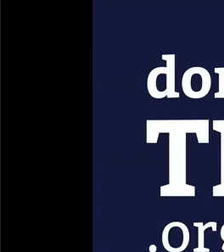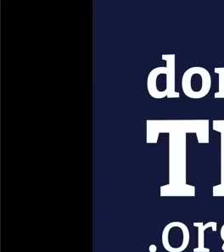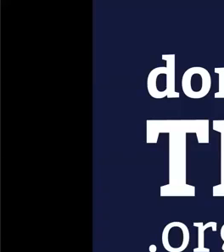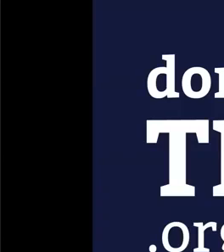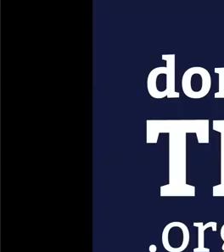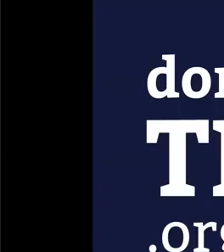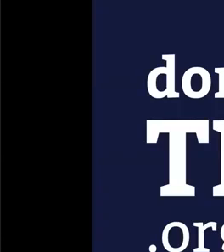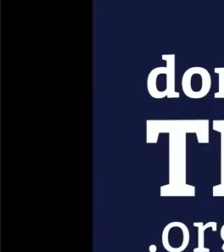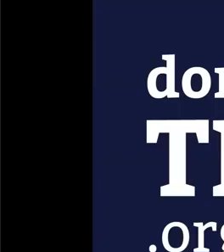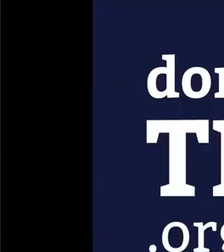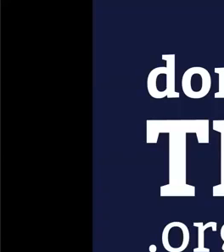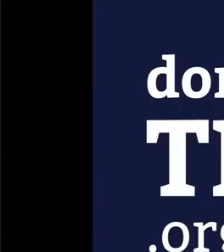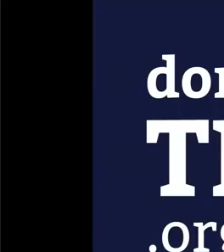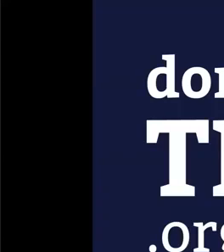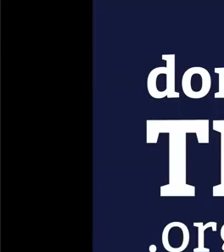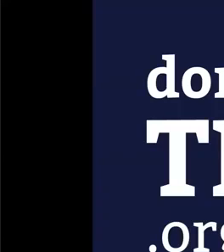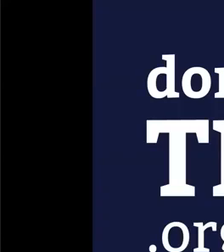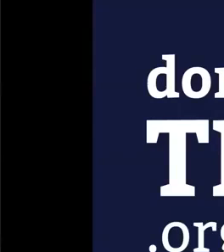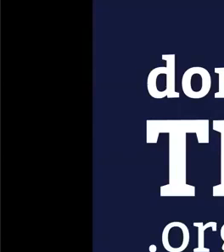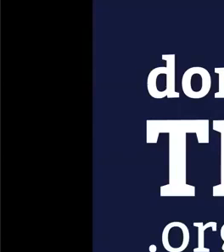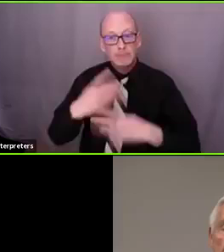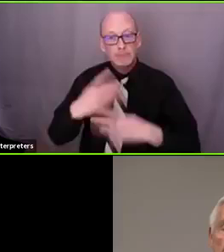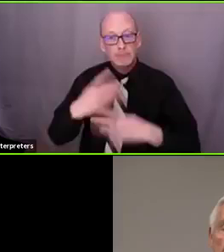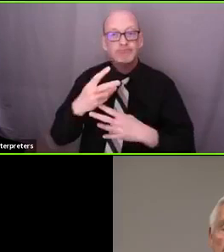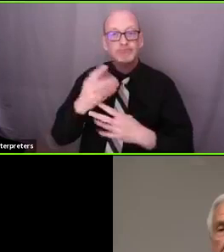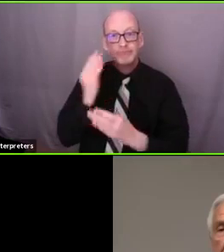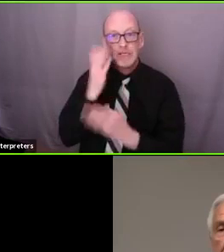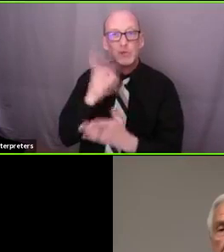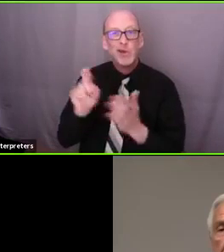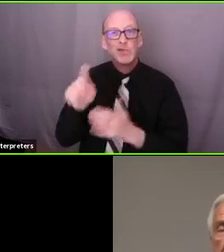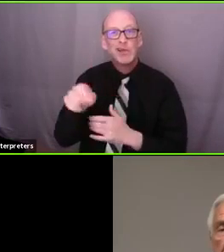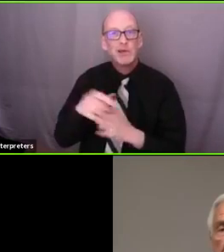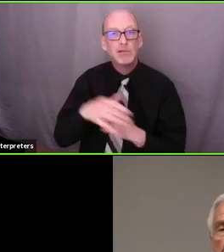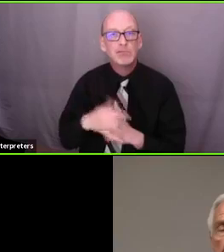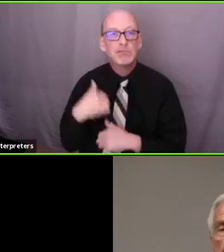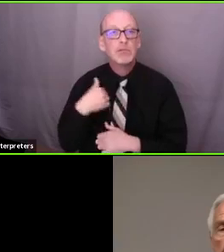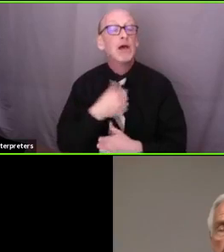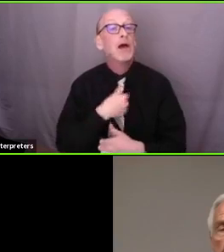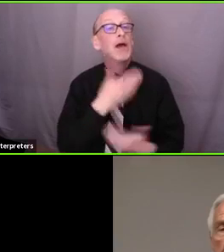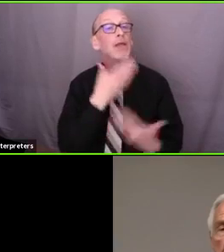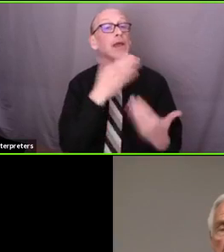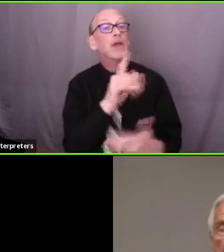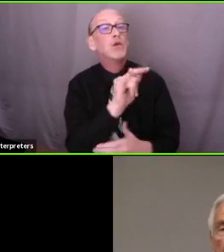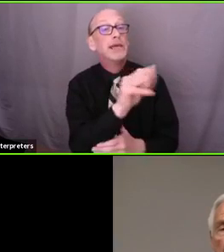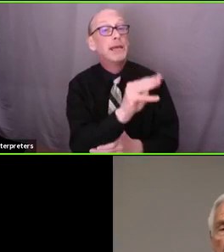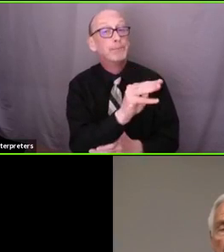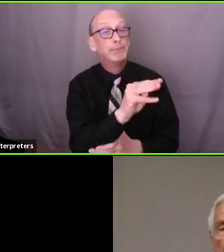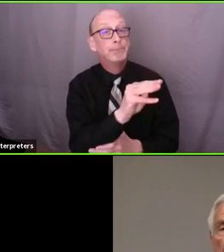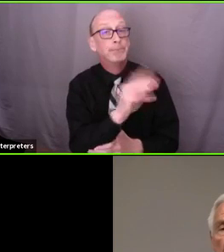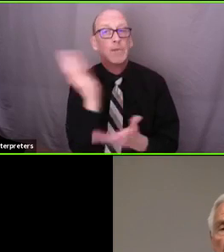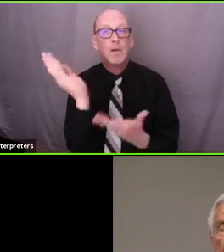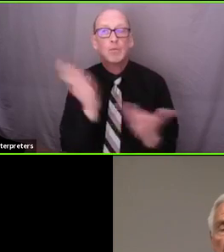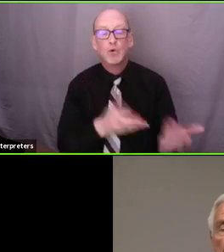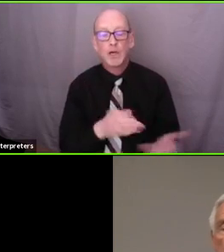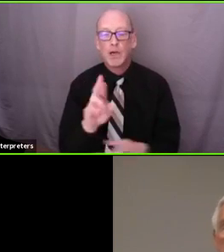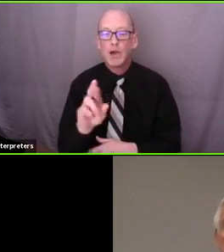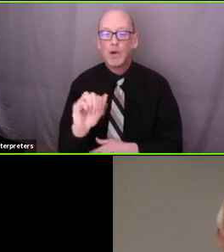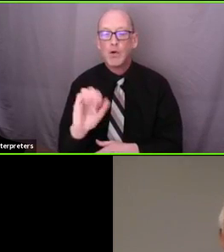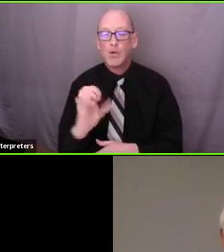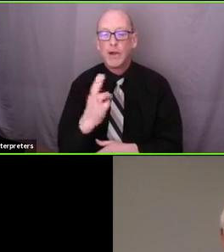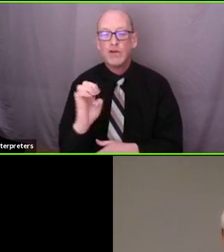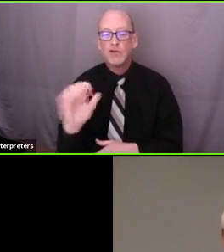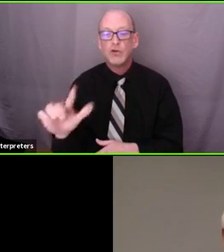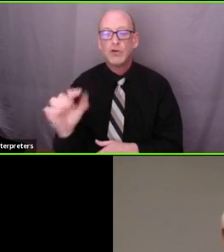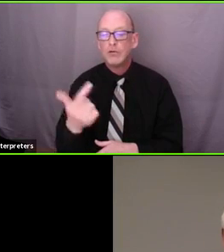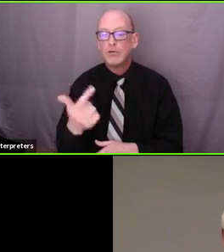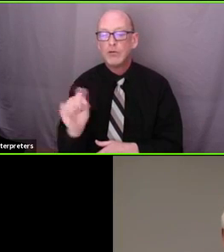also, or go online and let them know what you need. Tim, we want to thank you. And we want to bring Rachel Gagnon from the